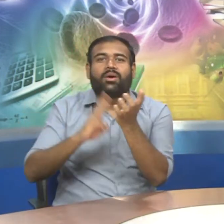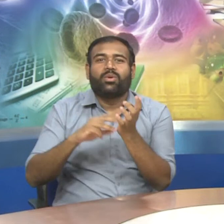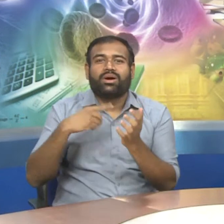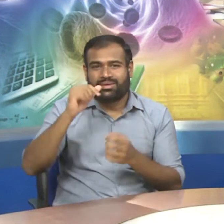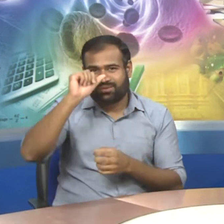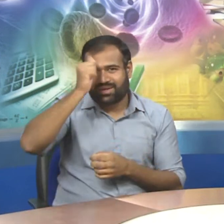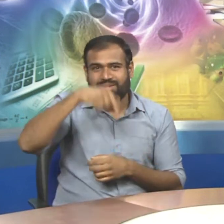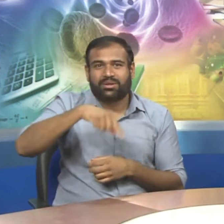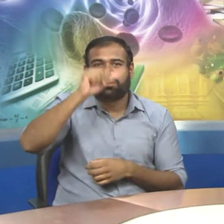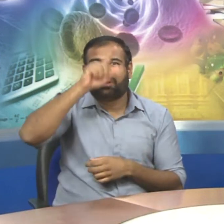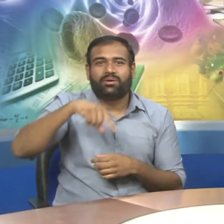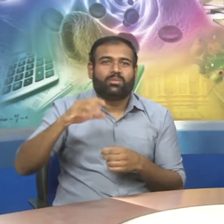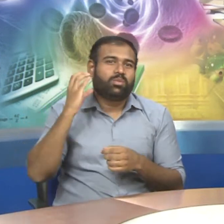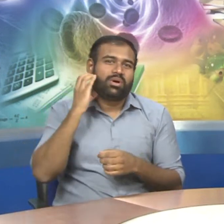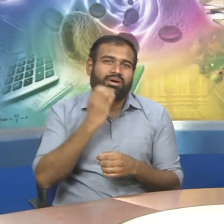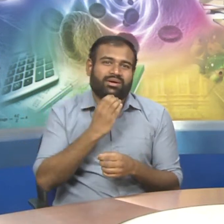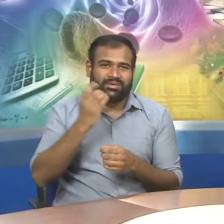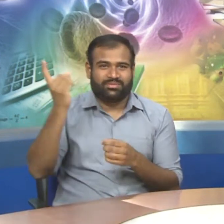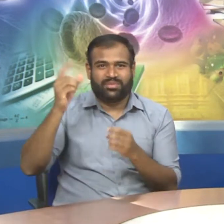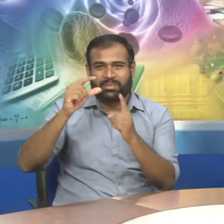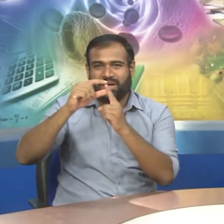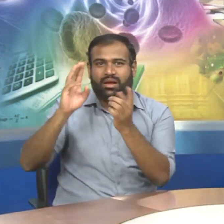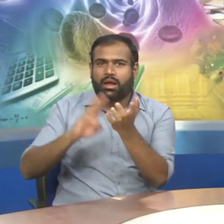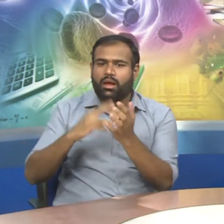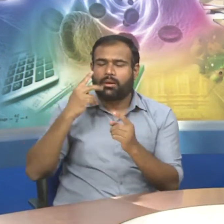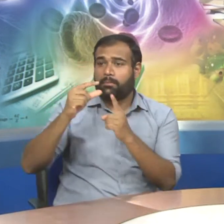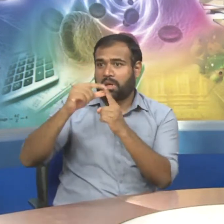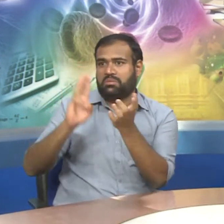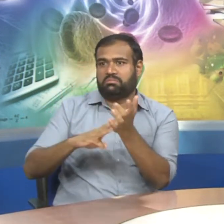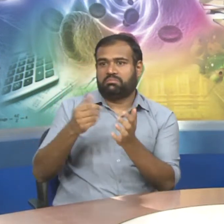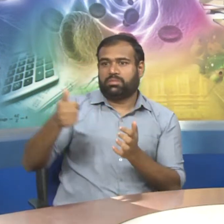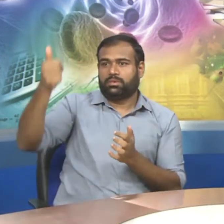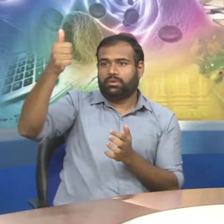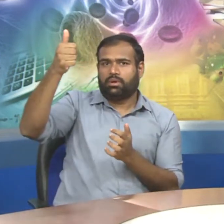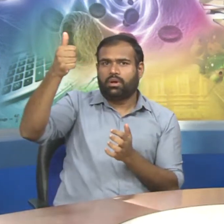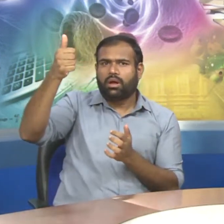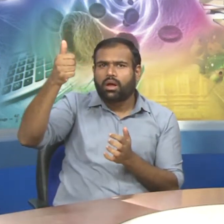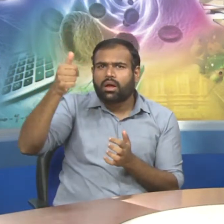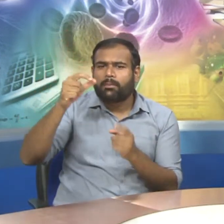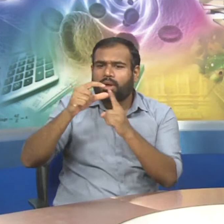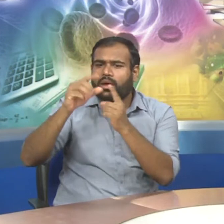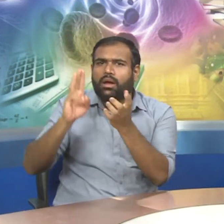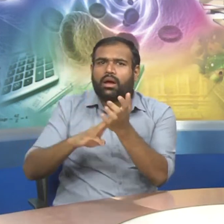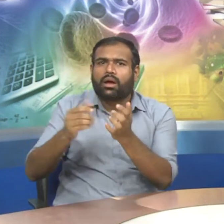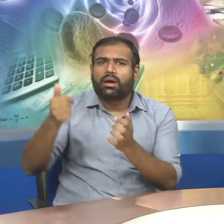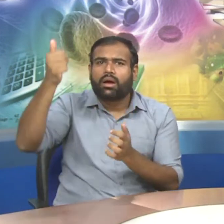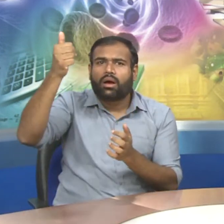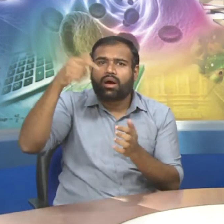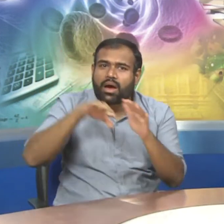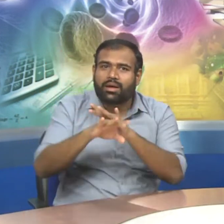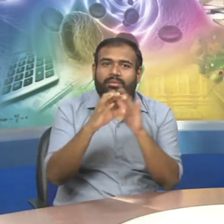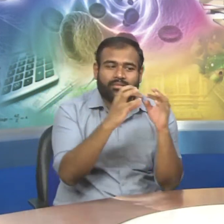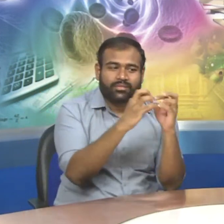So for Prime Minister of India, we will be signing PM and this thumbs up sign.